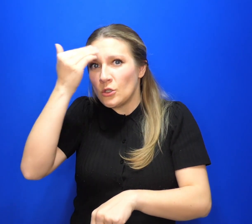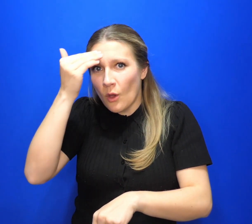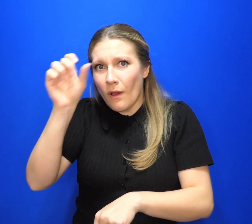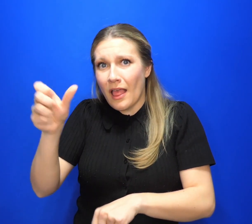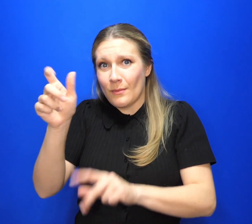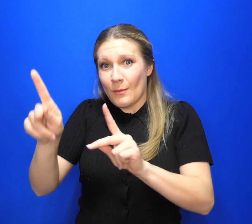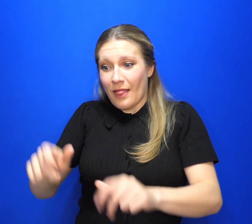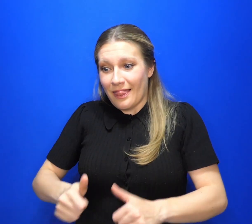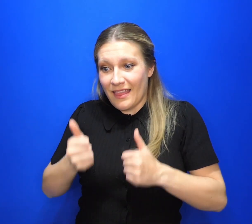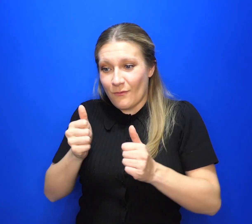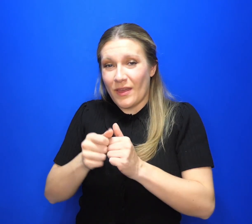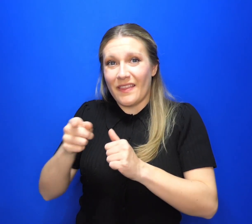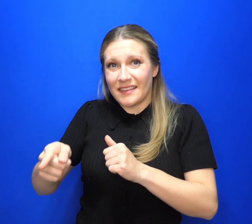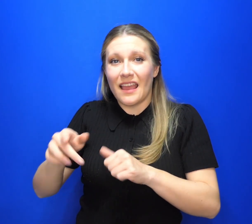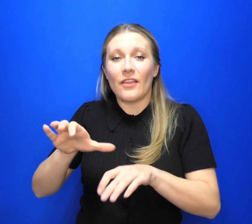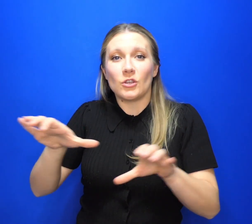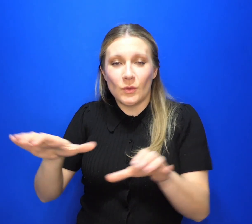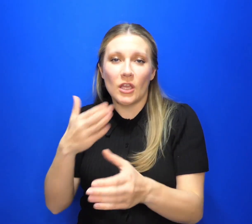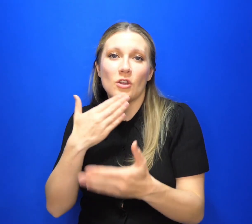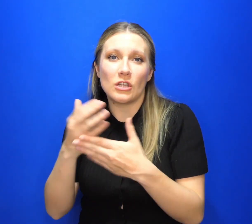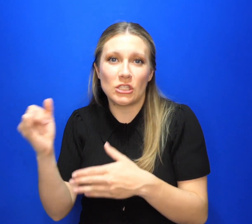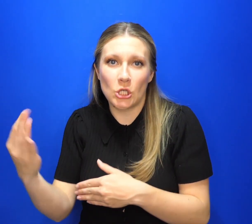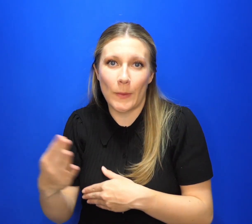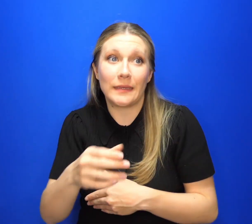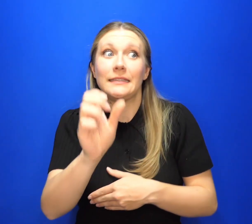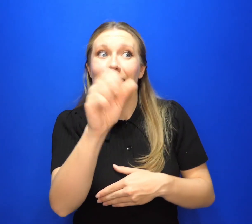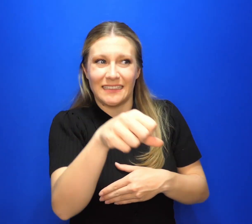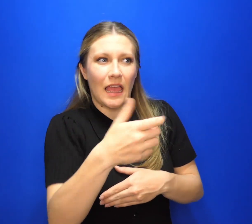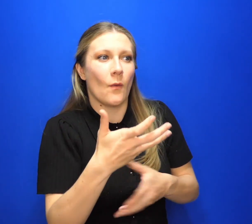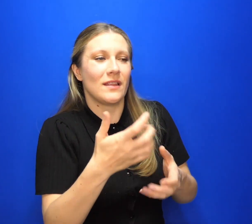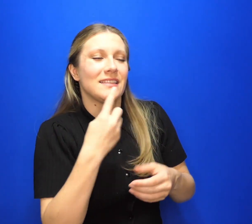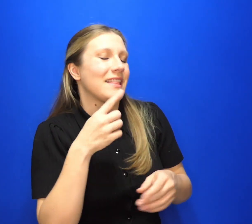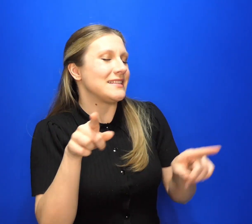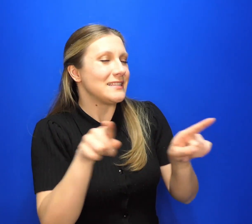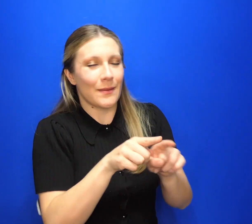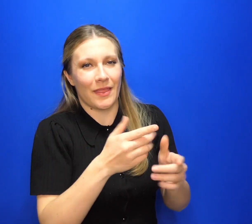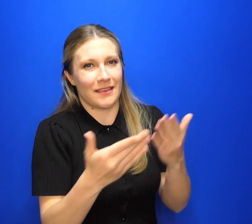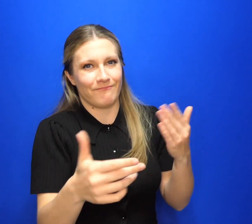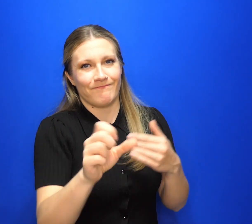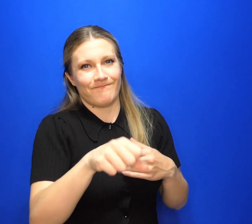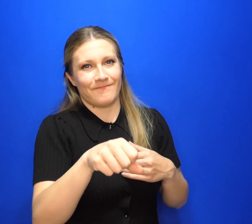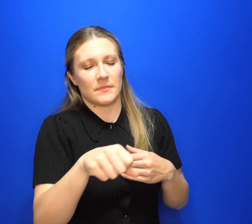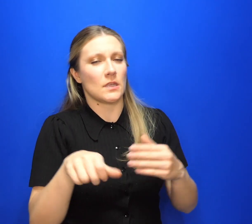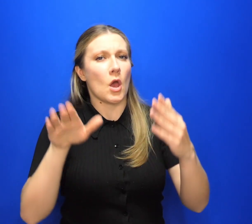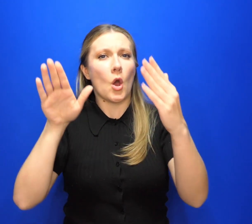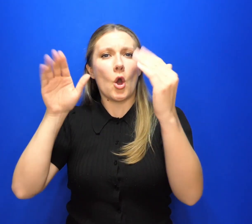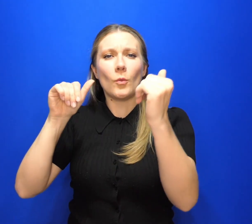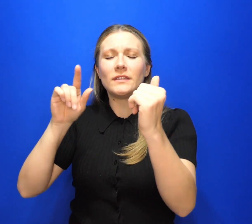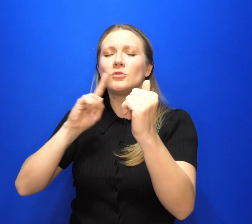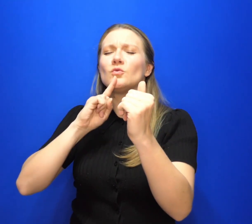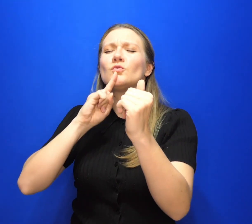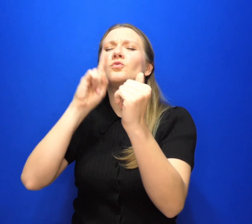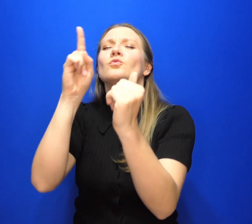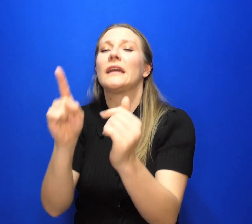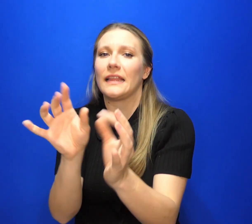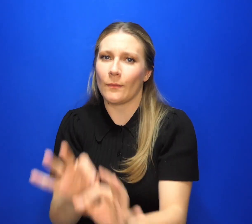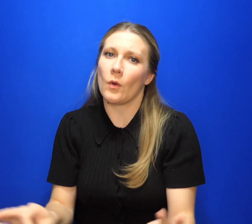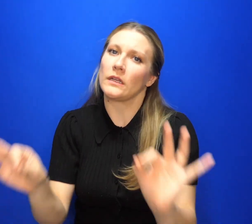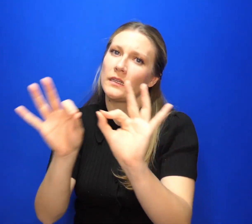do a good job, because that I was going to say the same thing. Yeah. Yeah. I hope it's incredibly important. And I'm not saying you got to go to